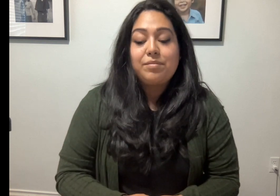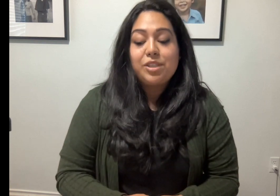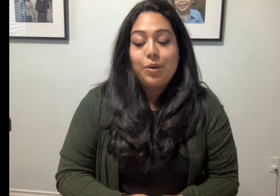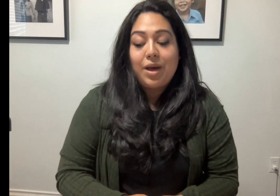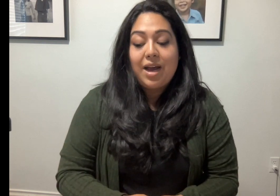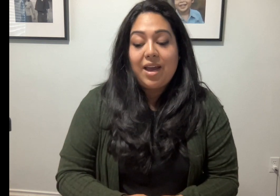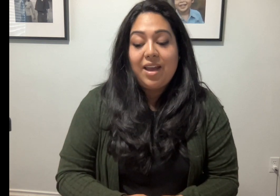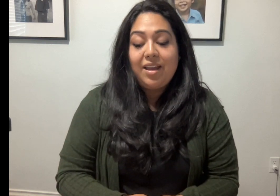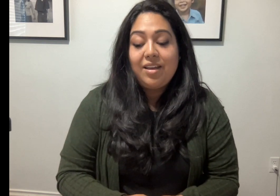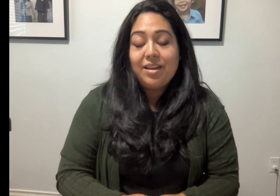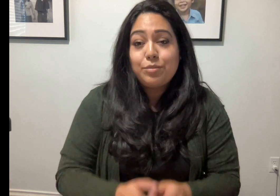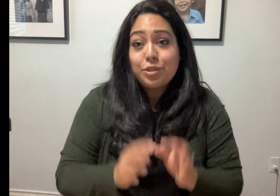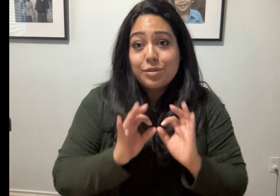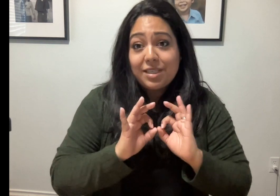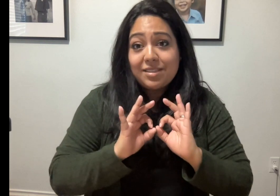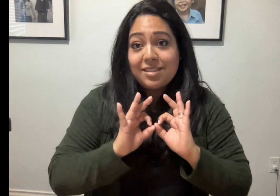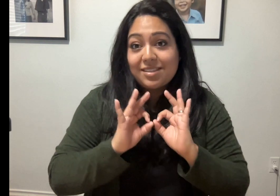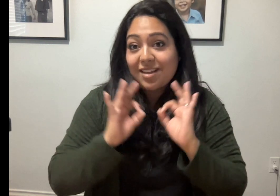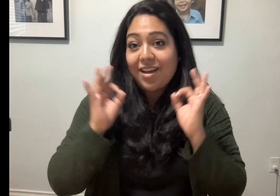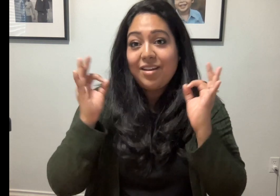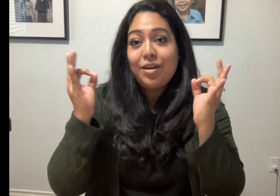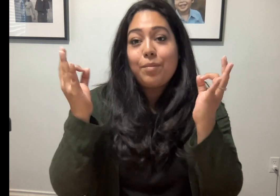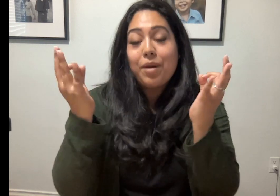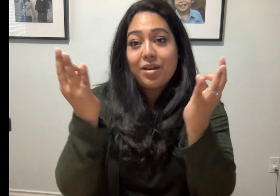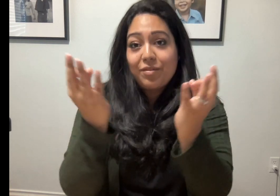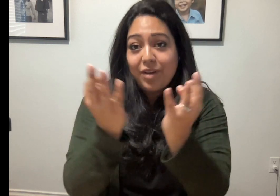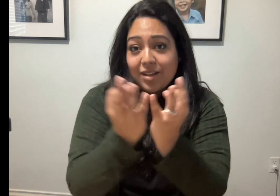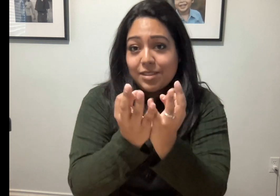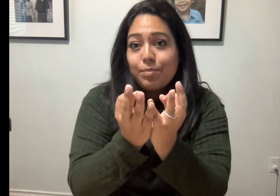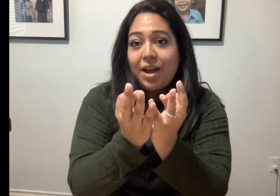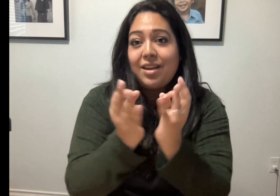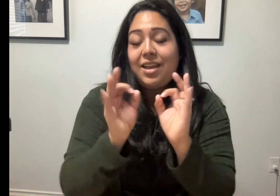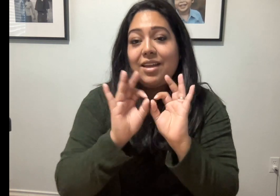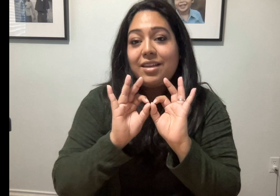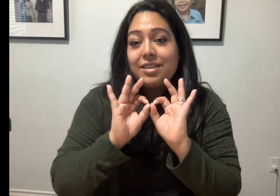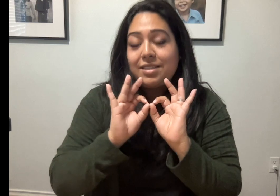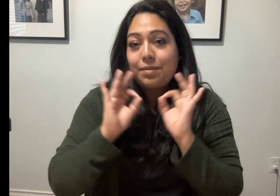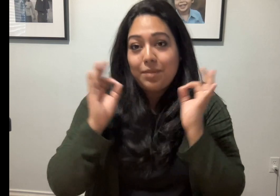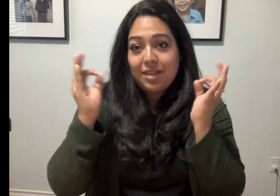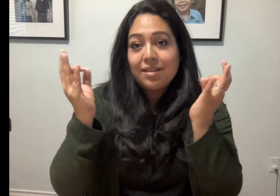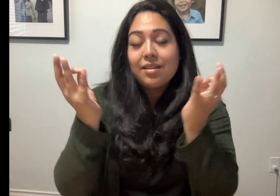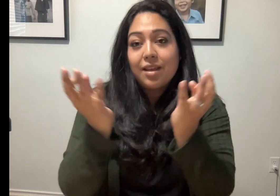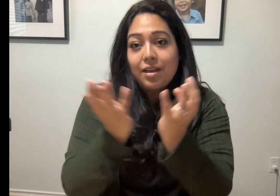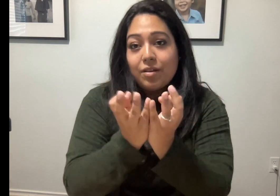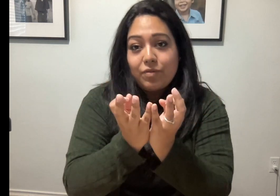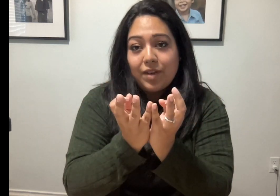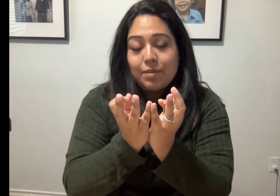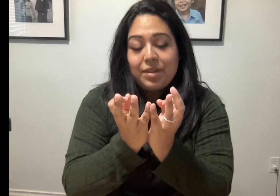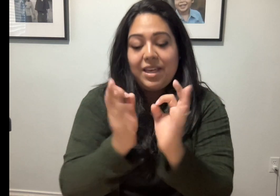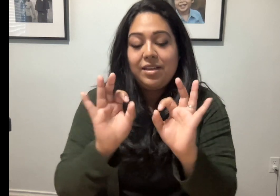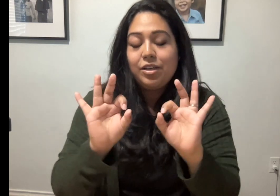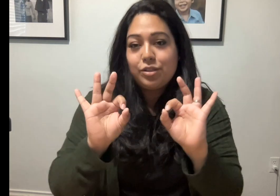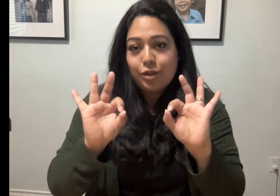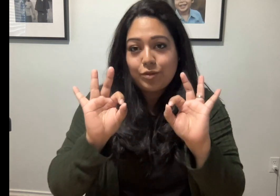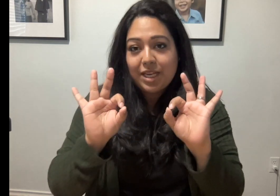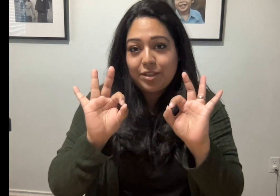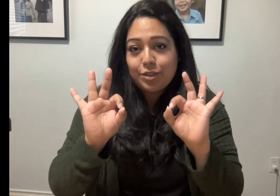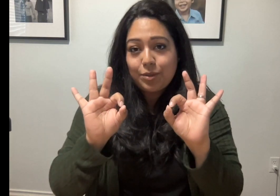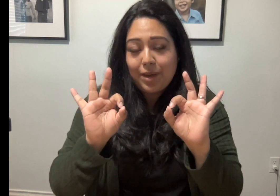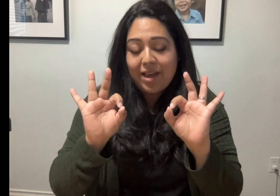So I am choosing to sign a part of God's body to mean like a family. So you take 2